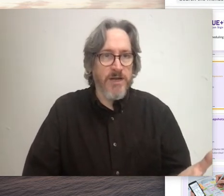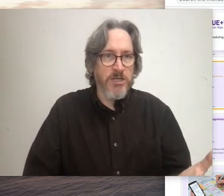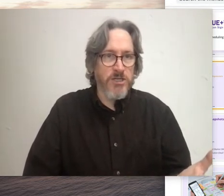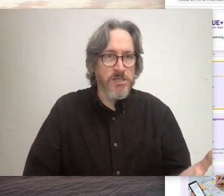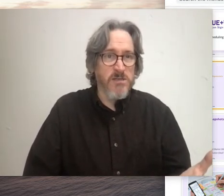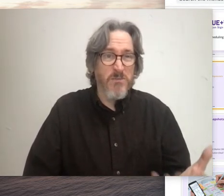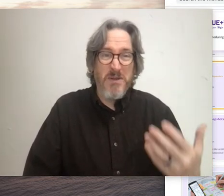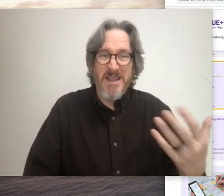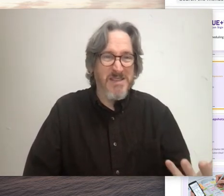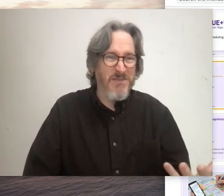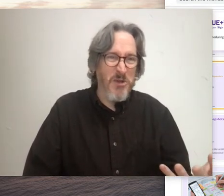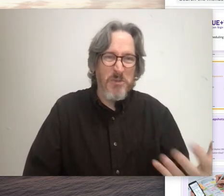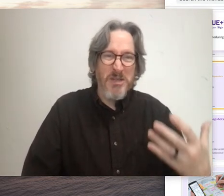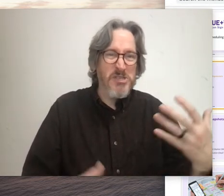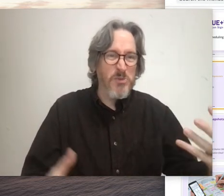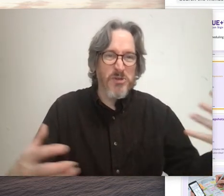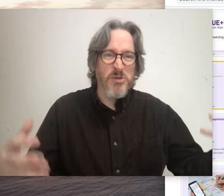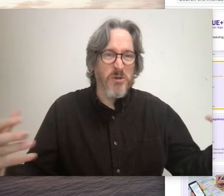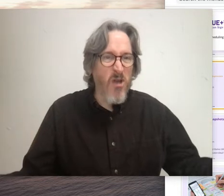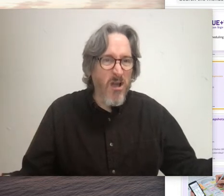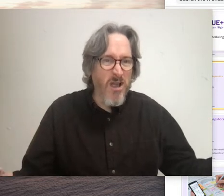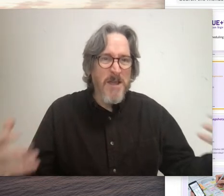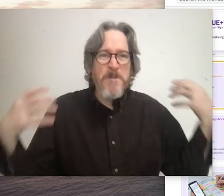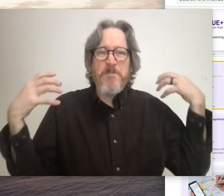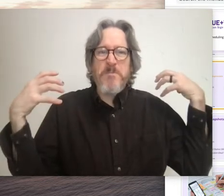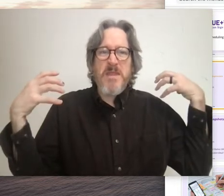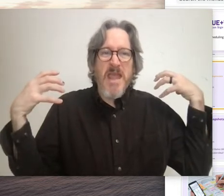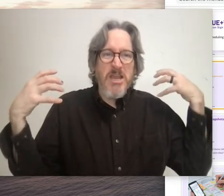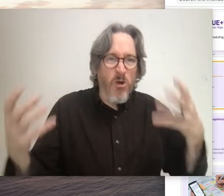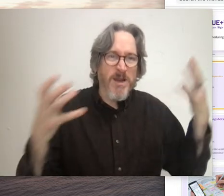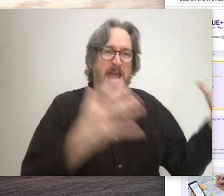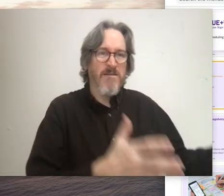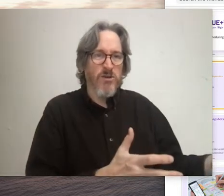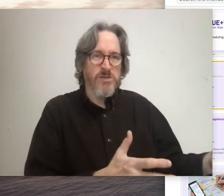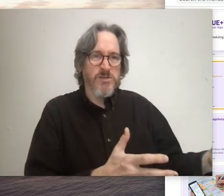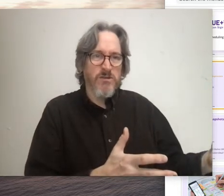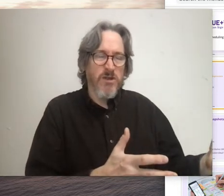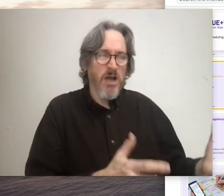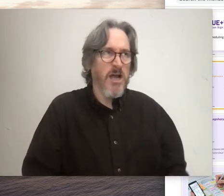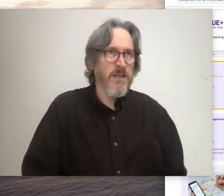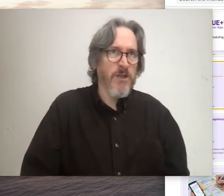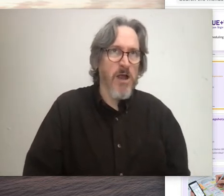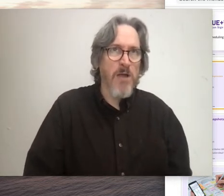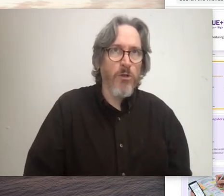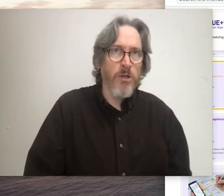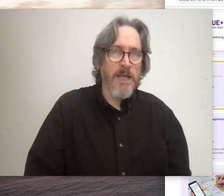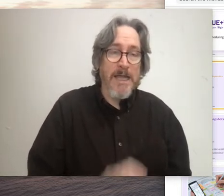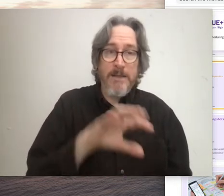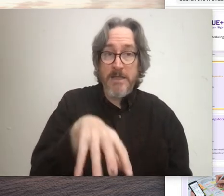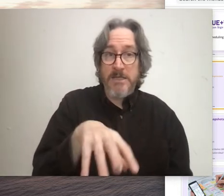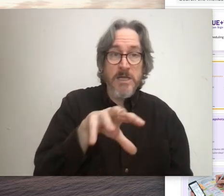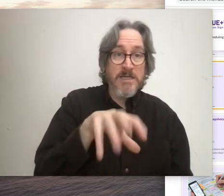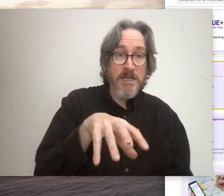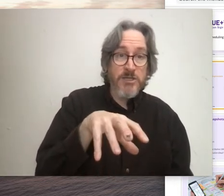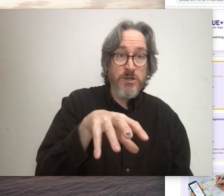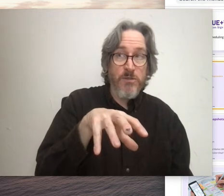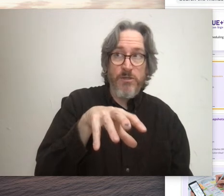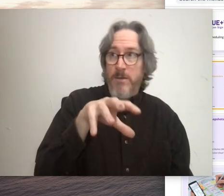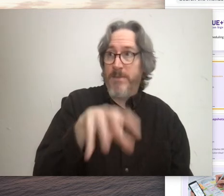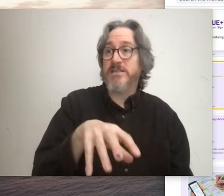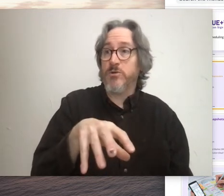those variations, but then this video would be super, super long and you already have those in there. I will, in these,